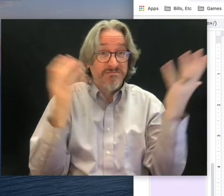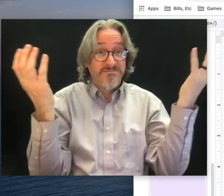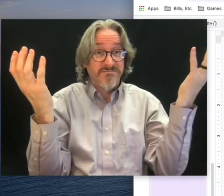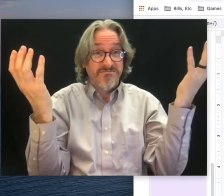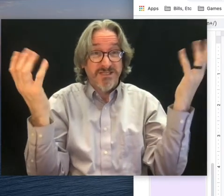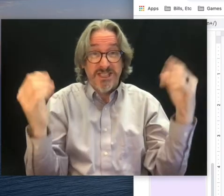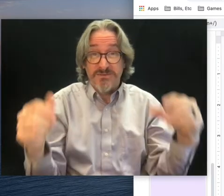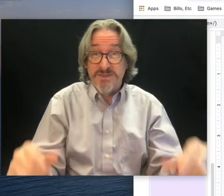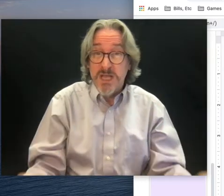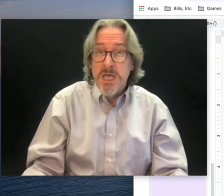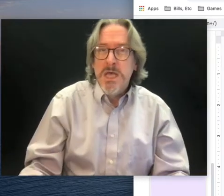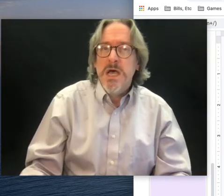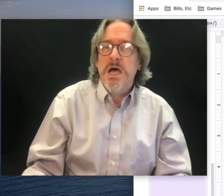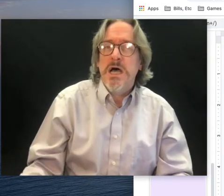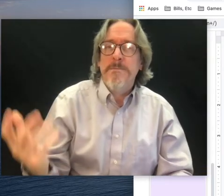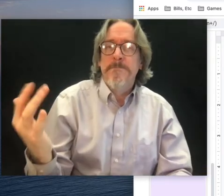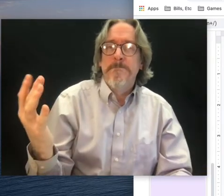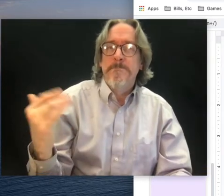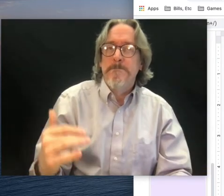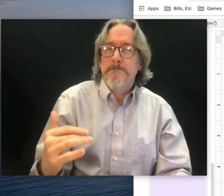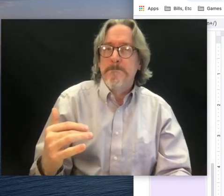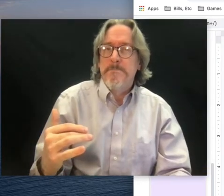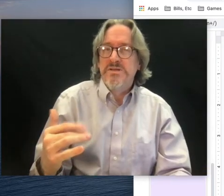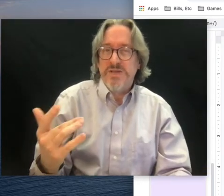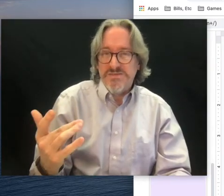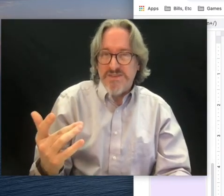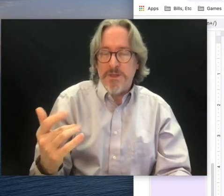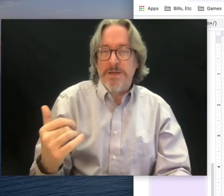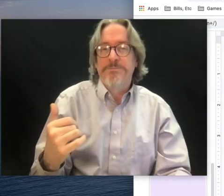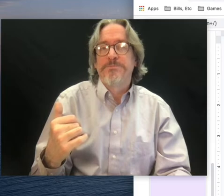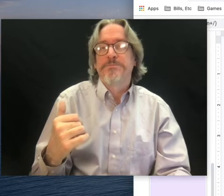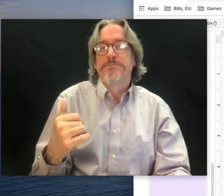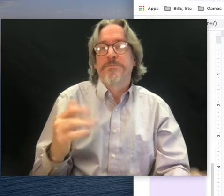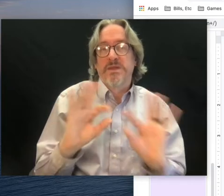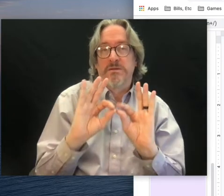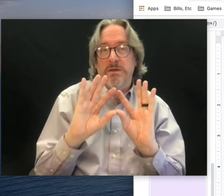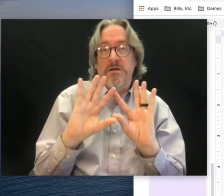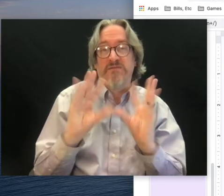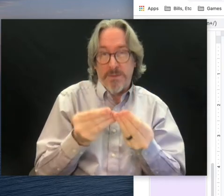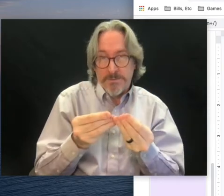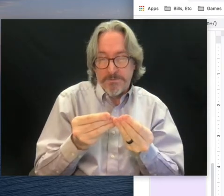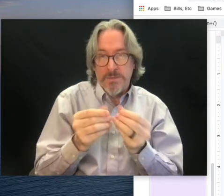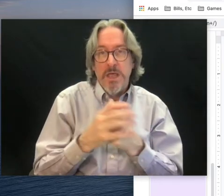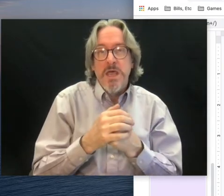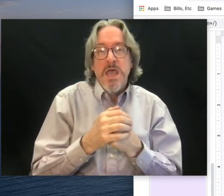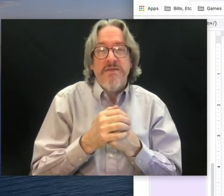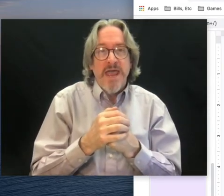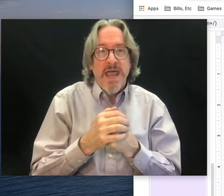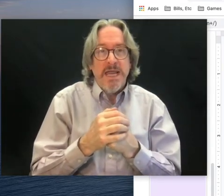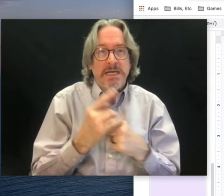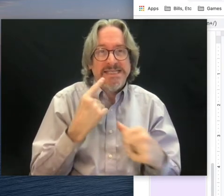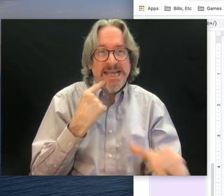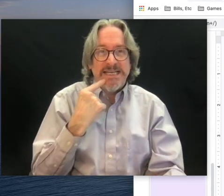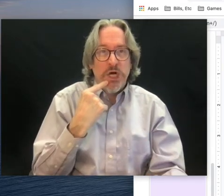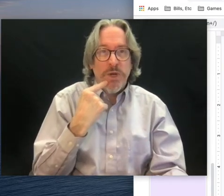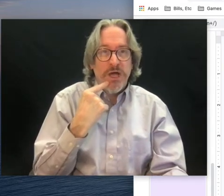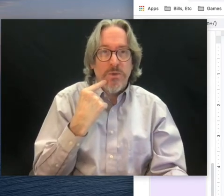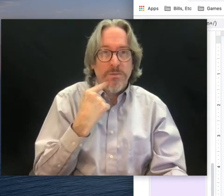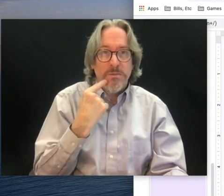old. So, um, so that's family. Family. Then